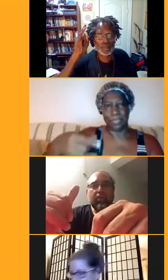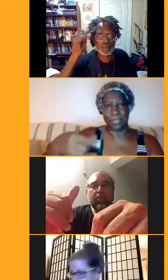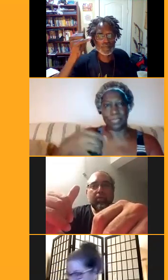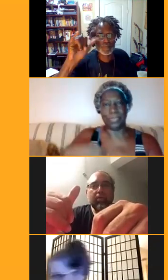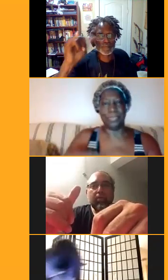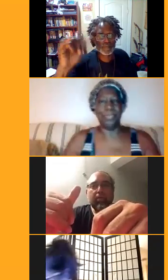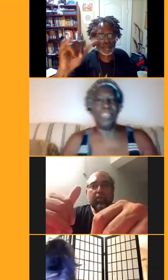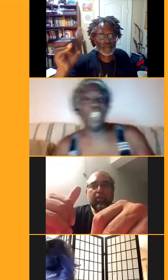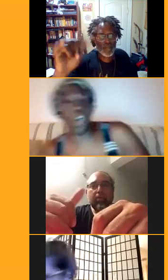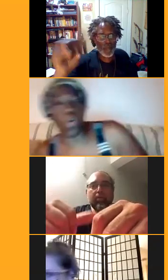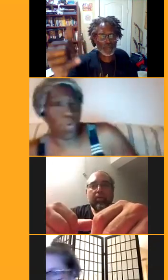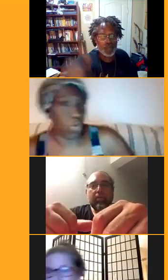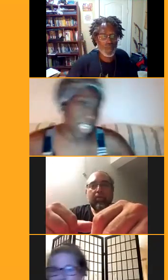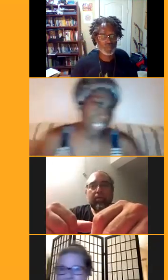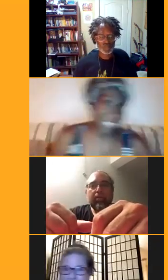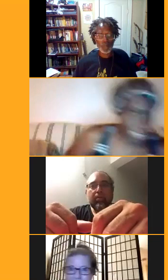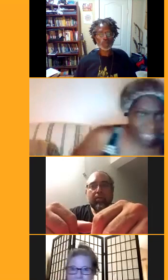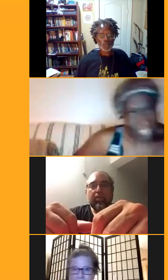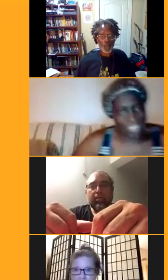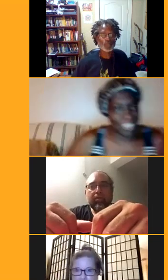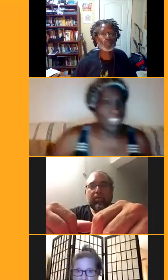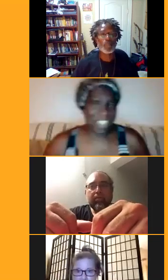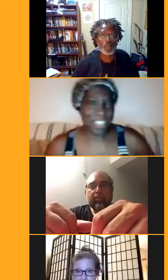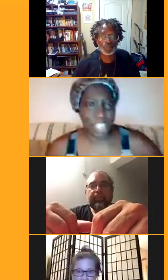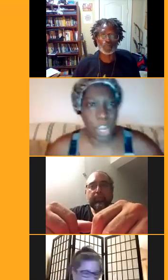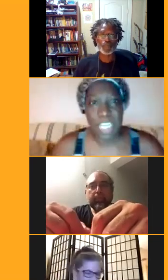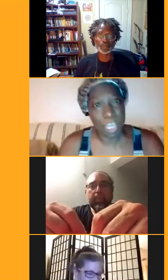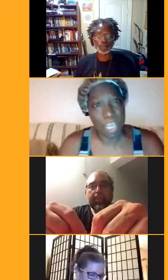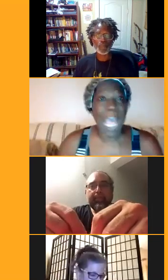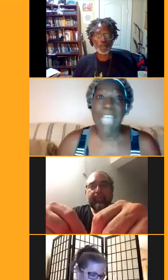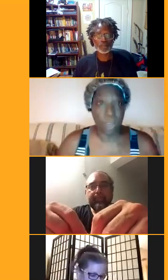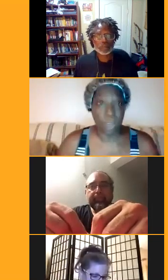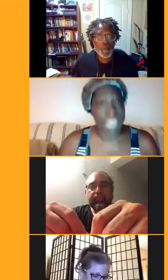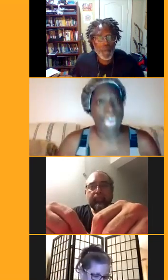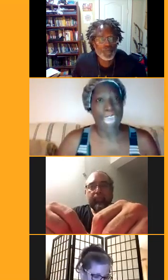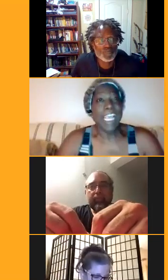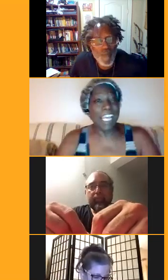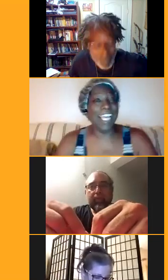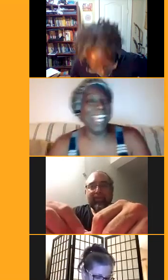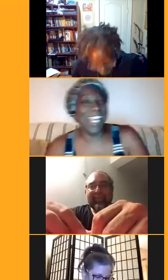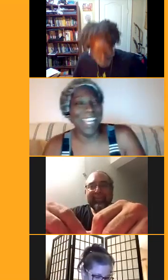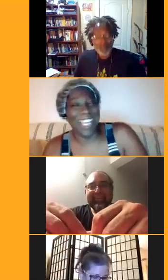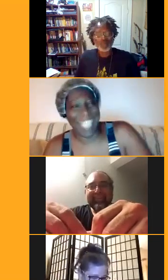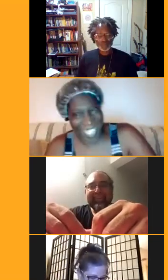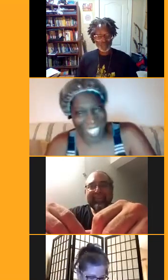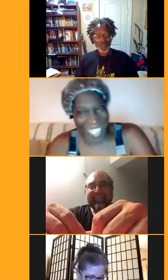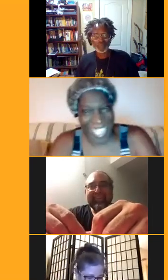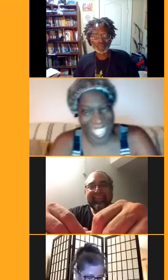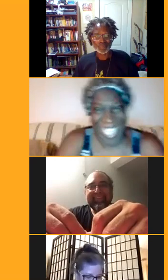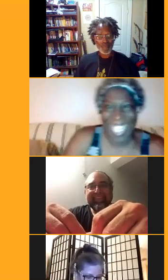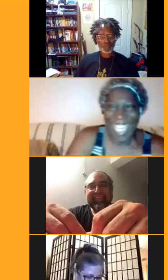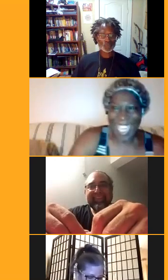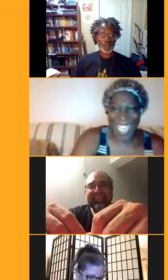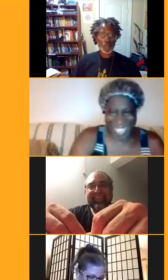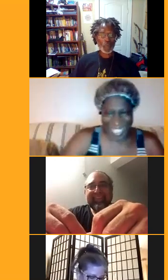Gold. Gold. Okay. It's hard to come by, it's hard to sign. Hey, I won't forget gold